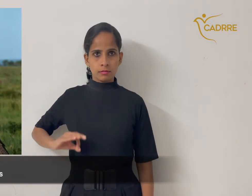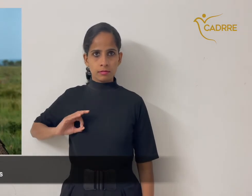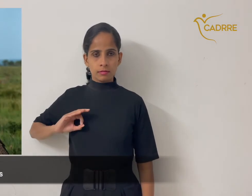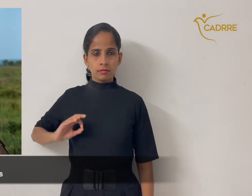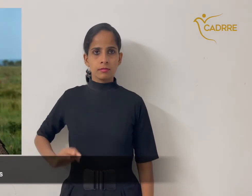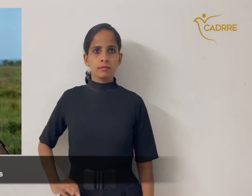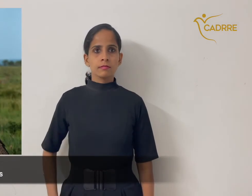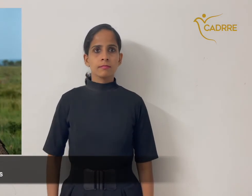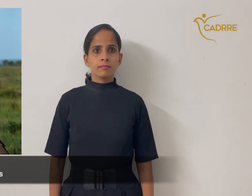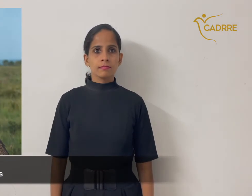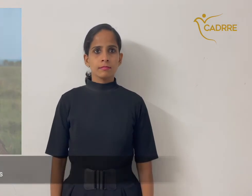cheetah,